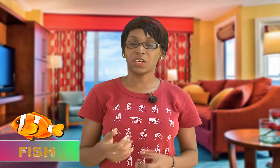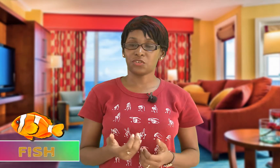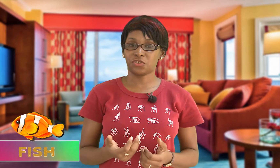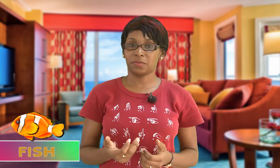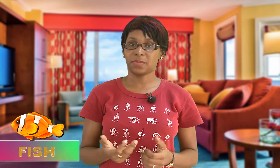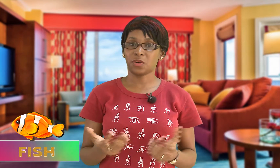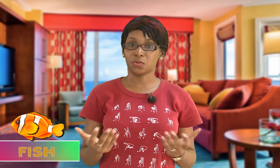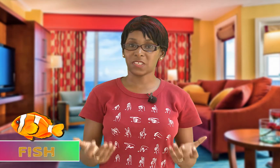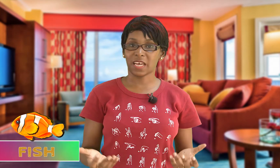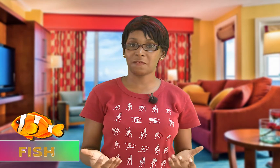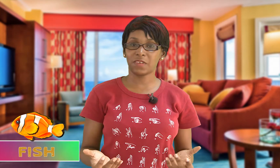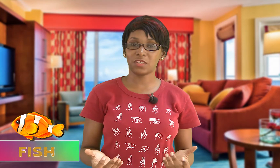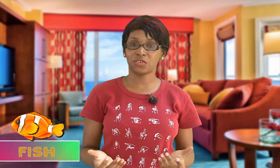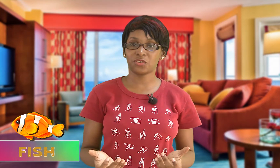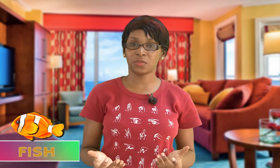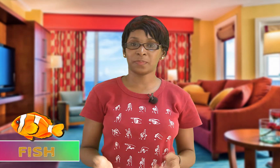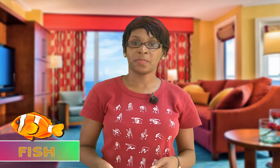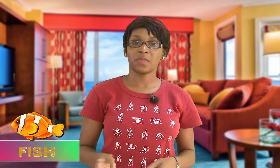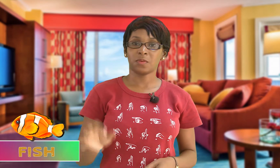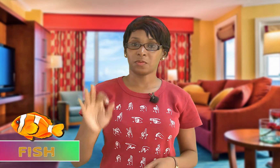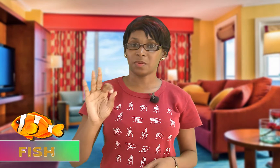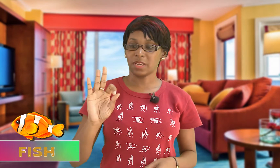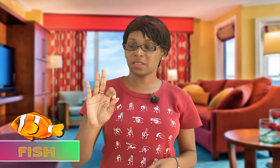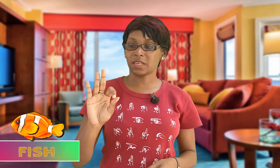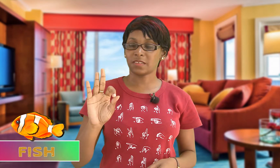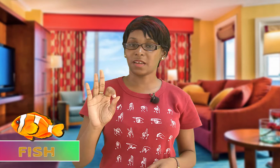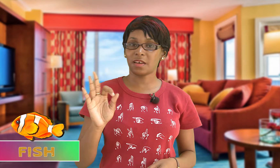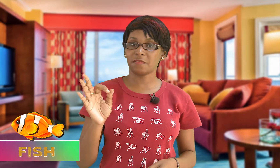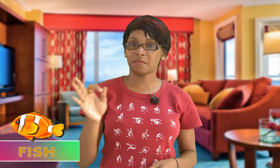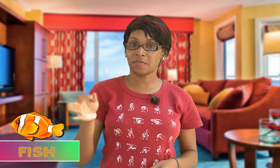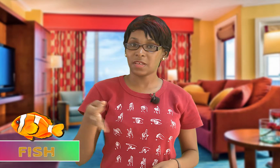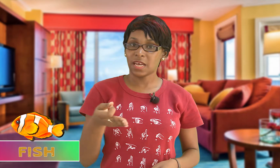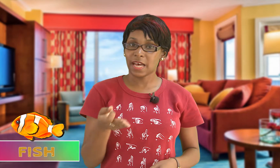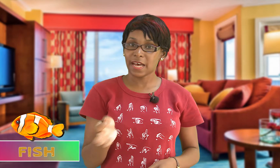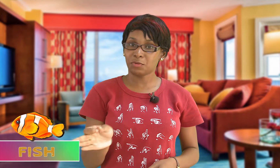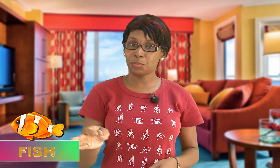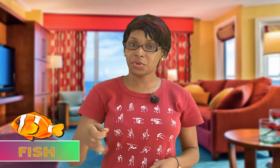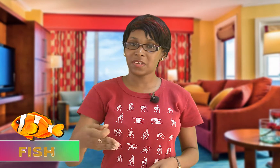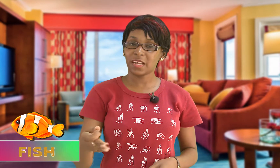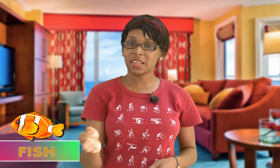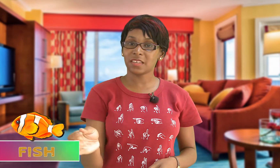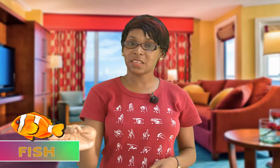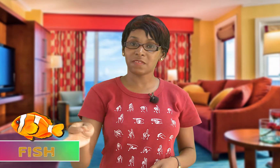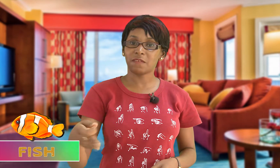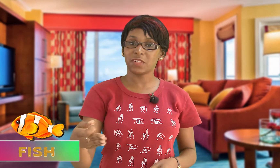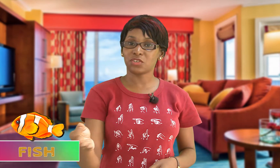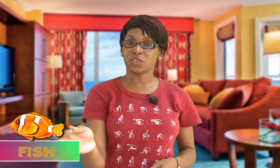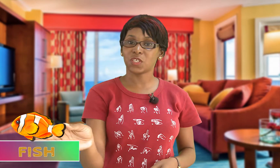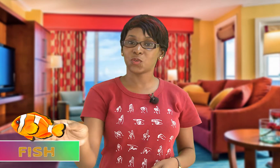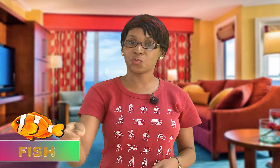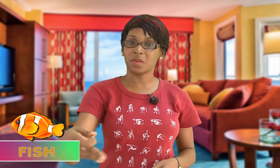Fish. Now to sign fish, we make the letter F and we pretend as if the fish is